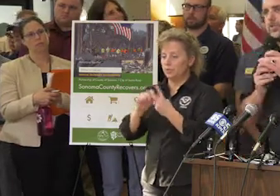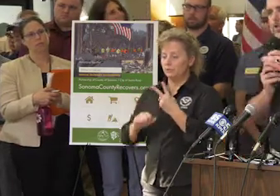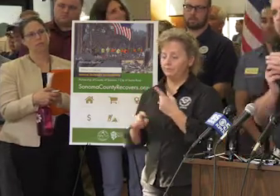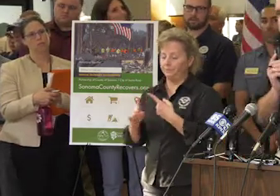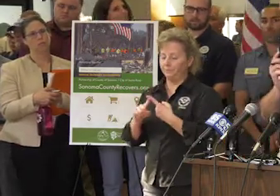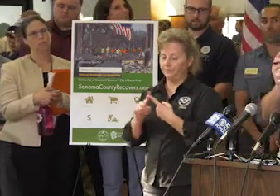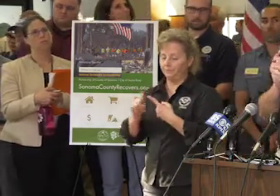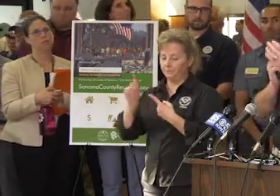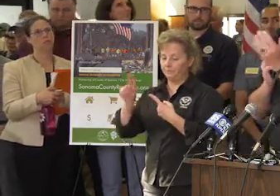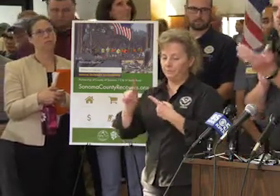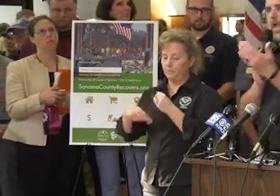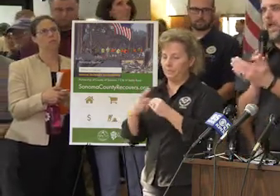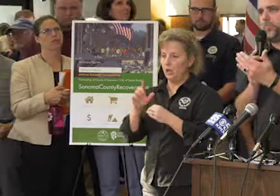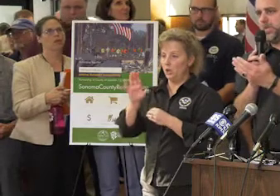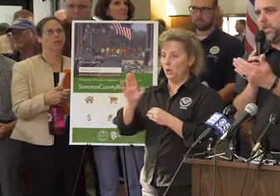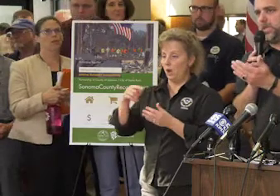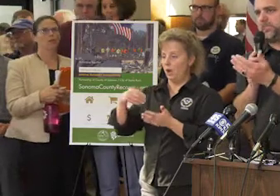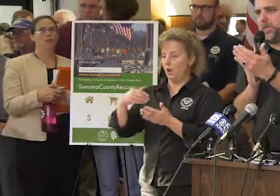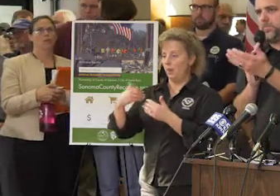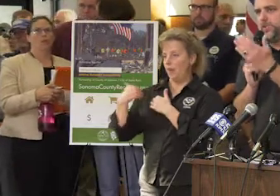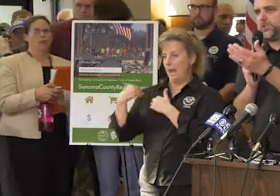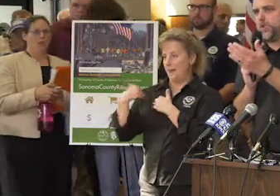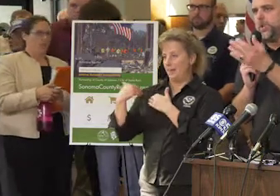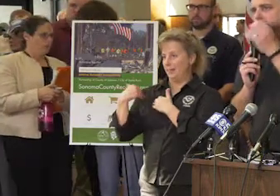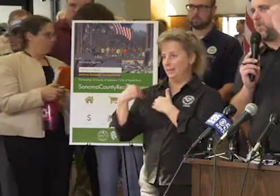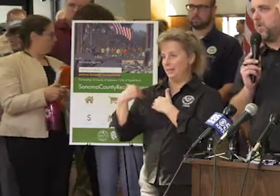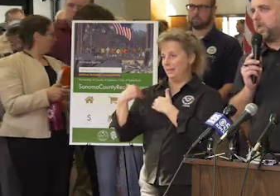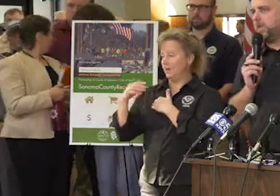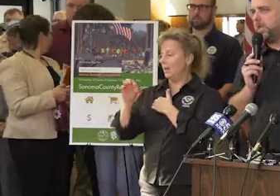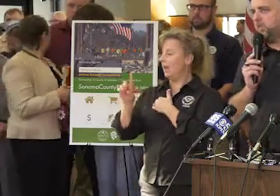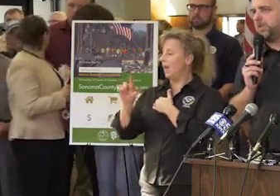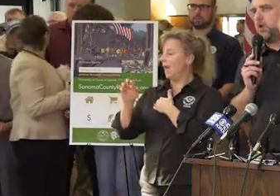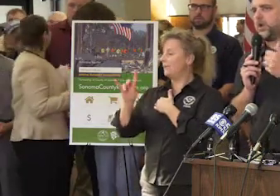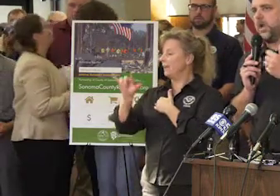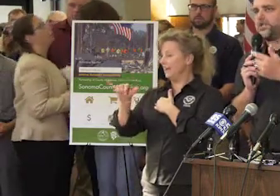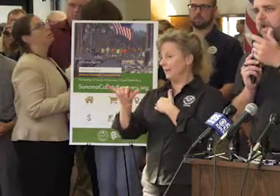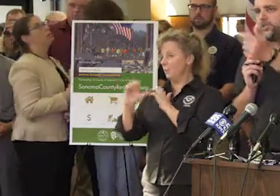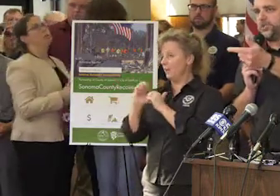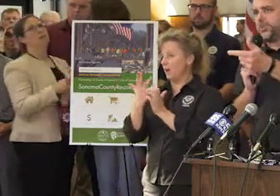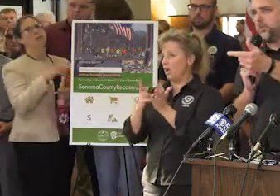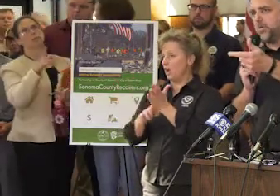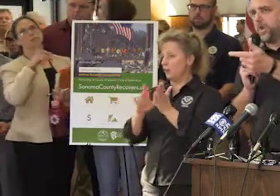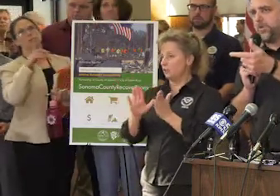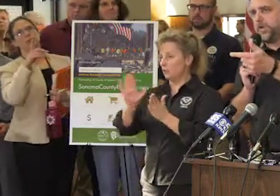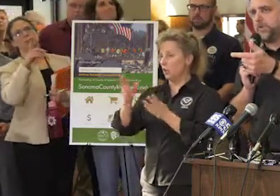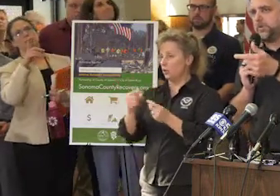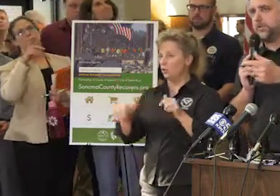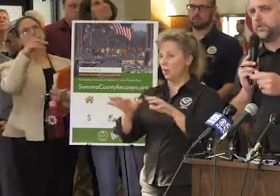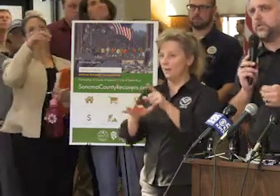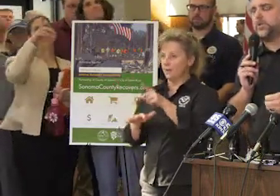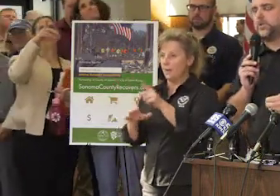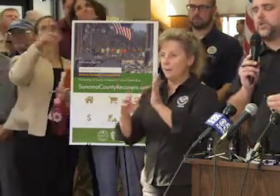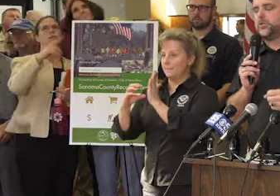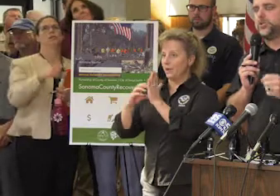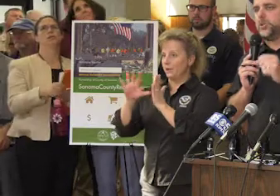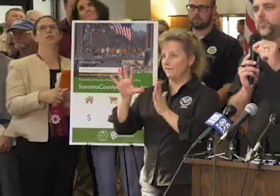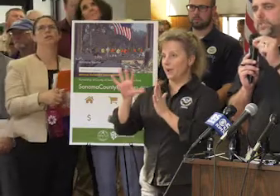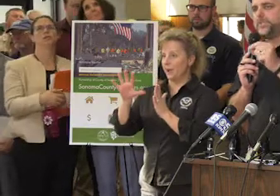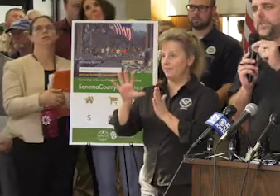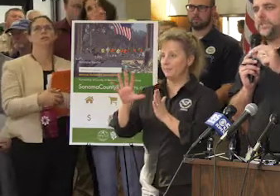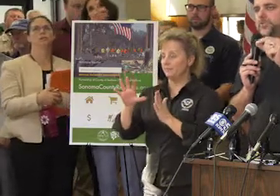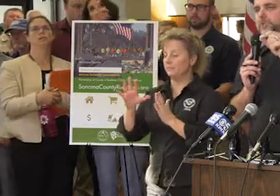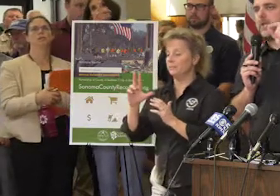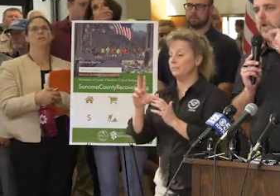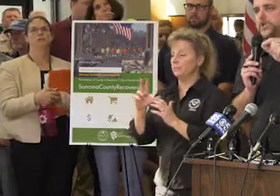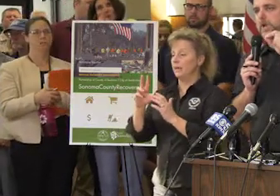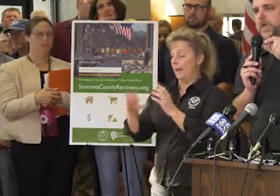So the first question is about your liability, if I'm interpreting it correctly, with our contractors on your property. So